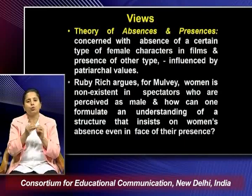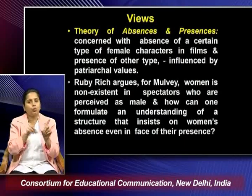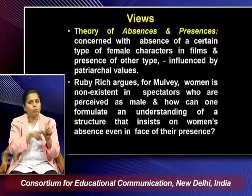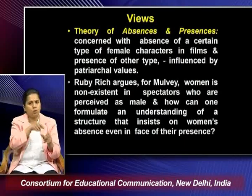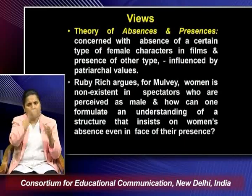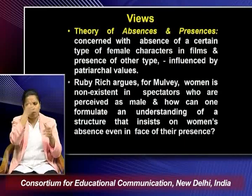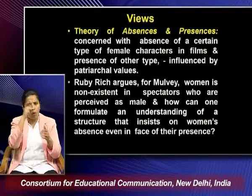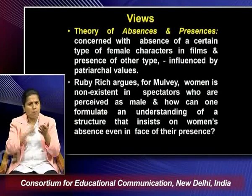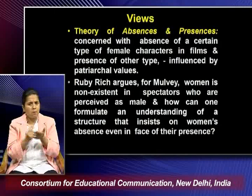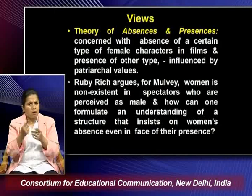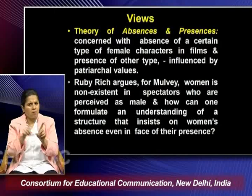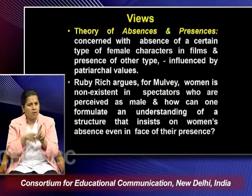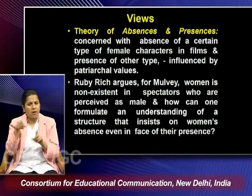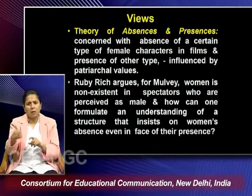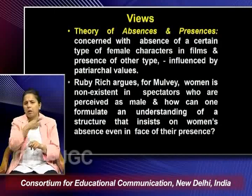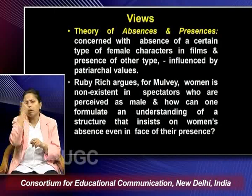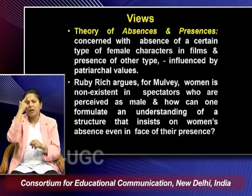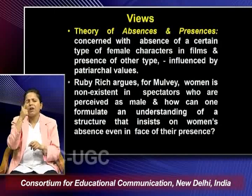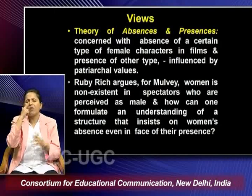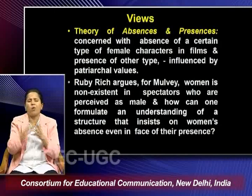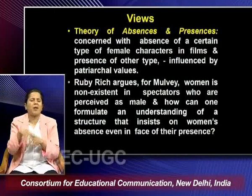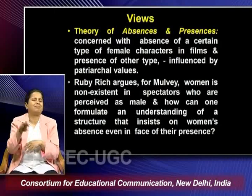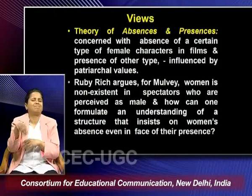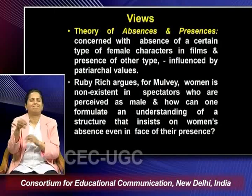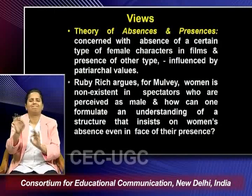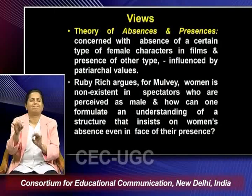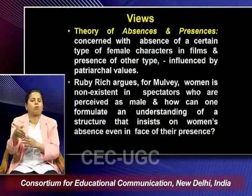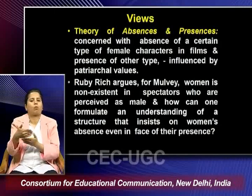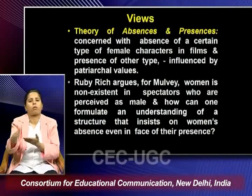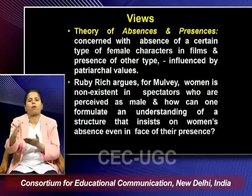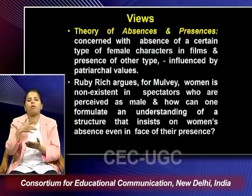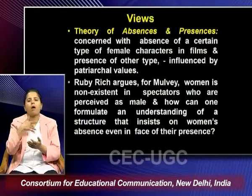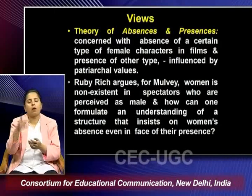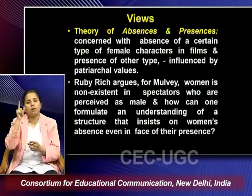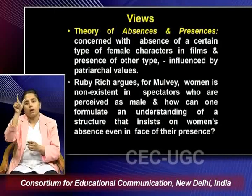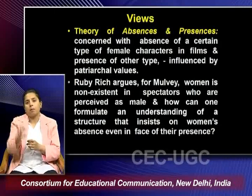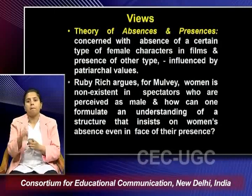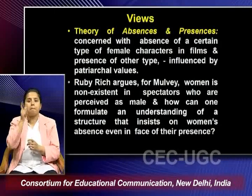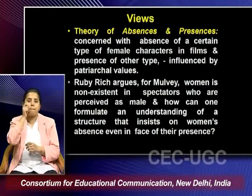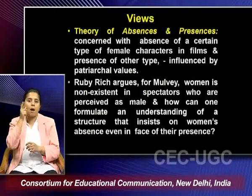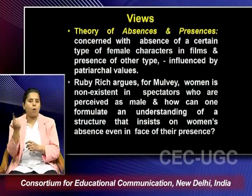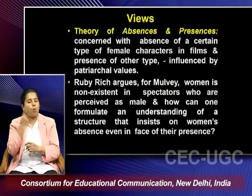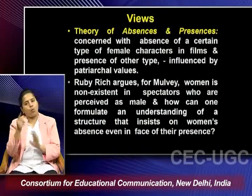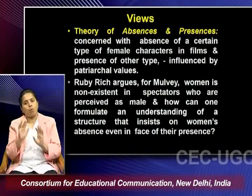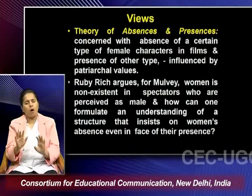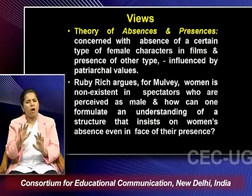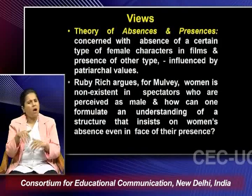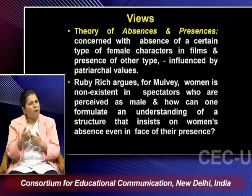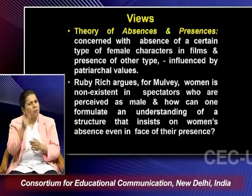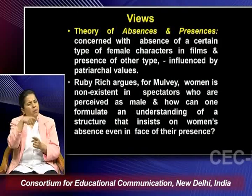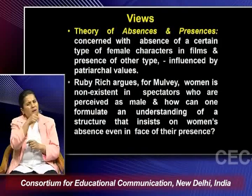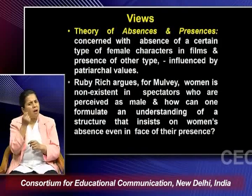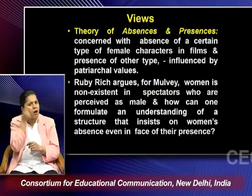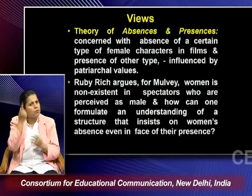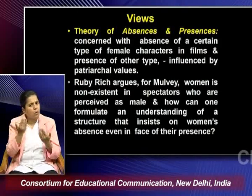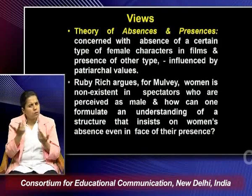for Mulvey, women is non-existent in the spectators who are perceived as male. And how can one formulate an